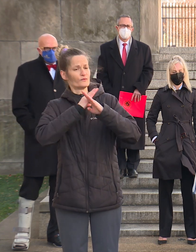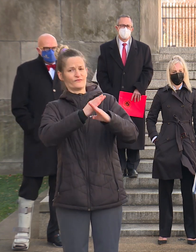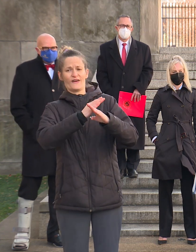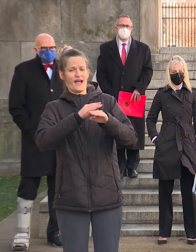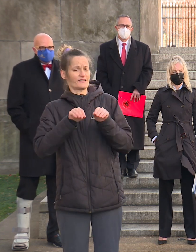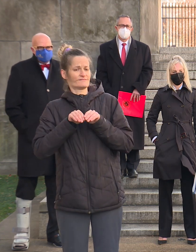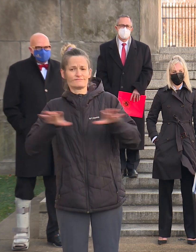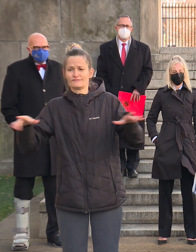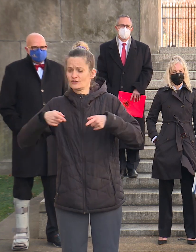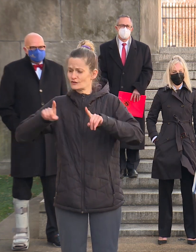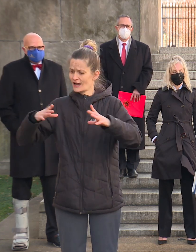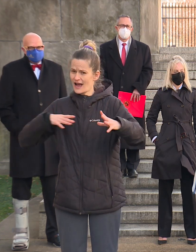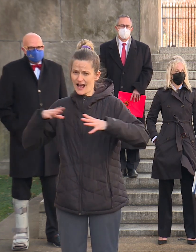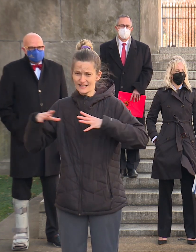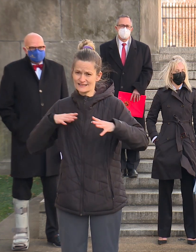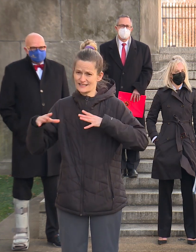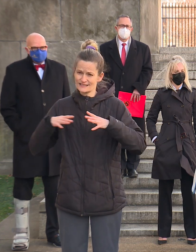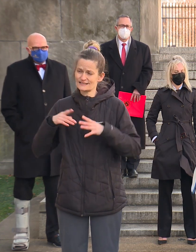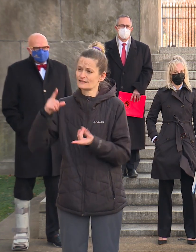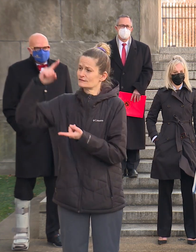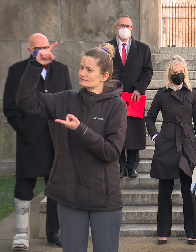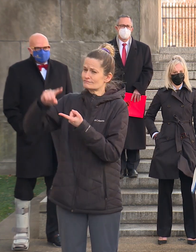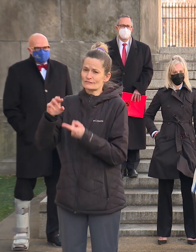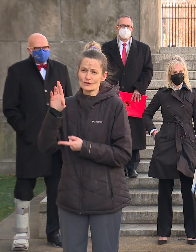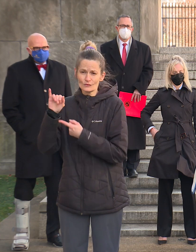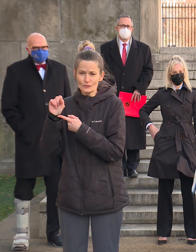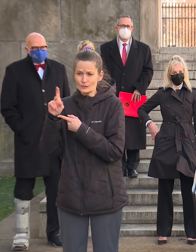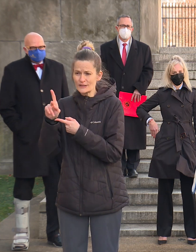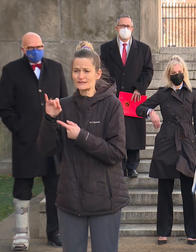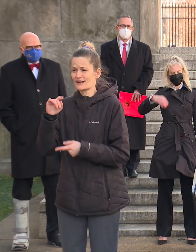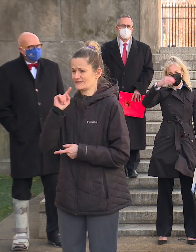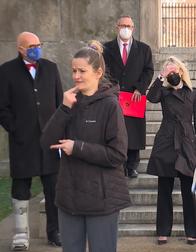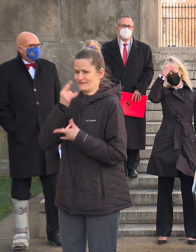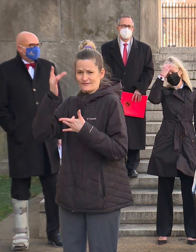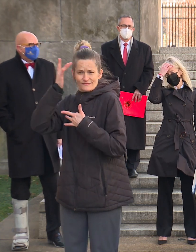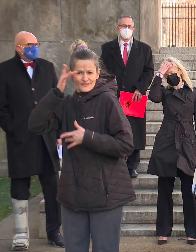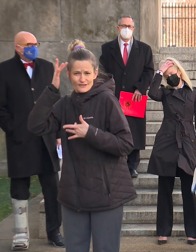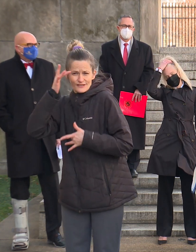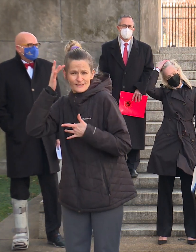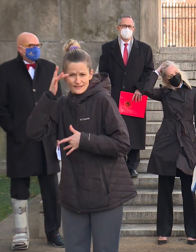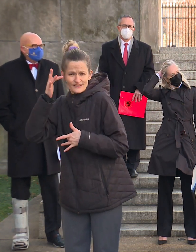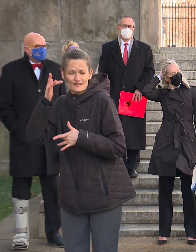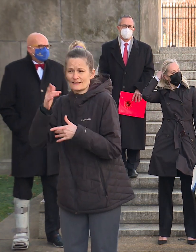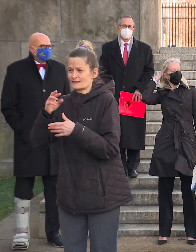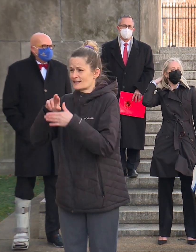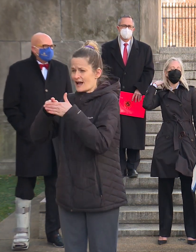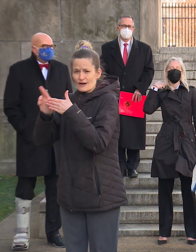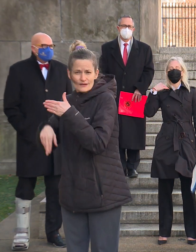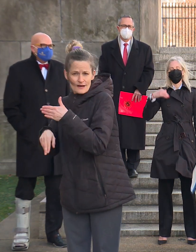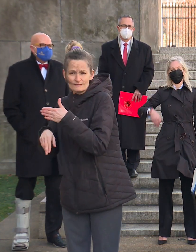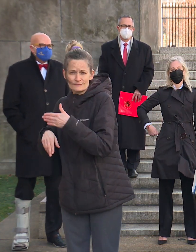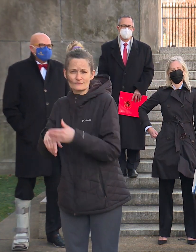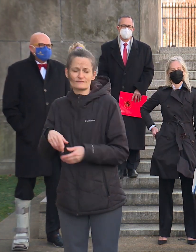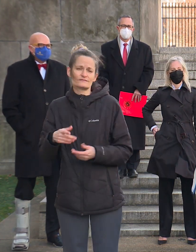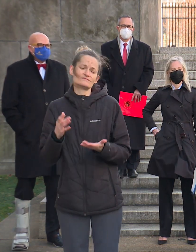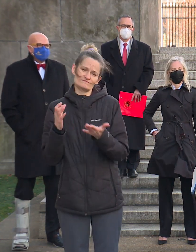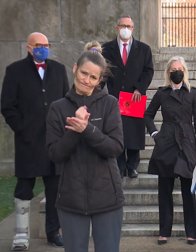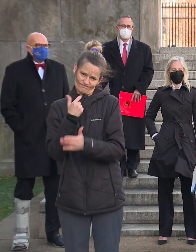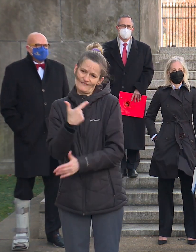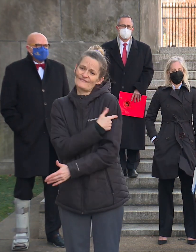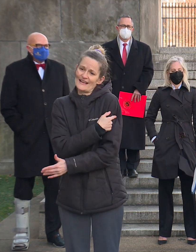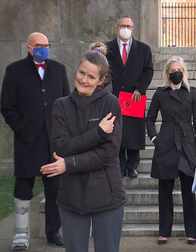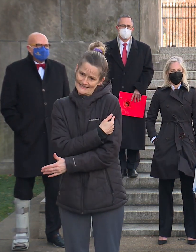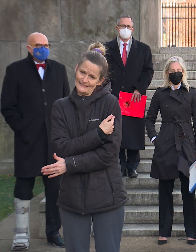way to reduce the risk of severe outcomes from COVID-19, remains being up to date on your vaccinations, including getting your booster.